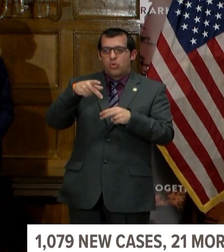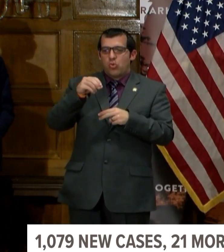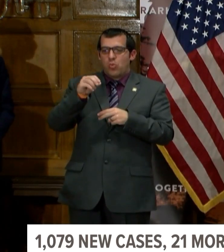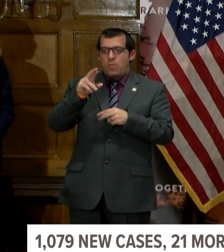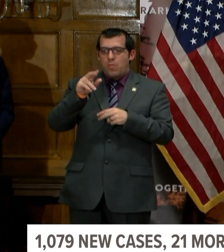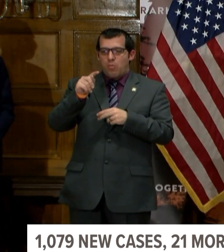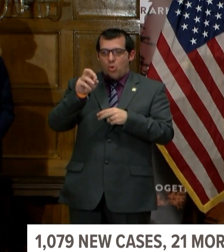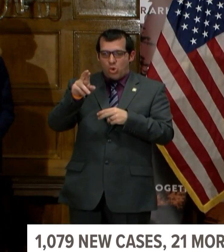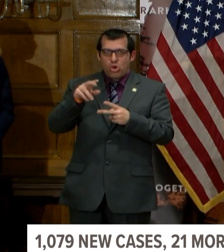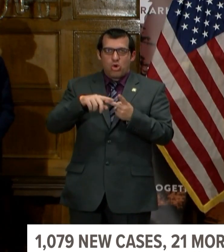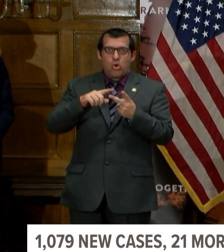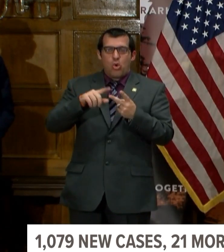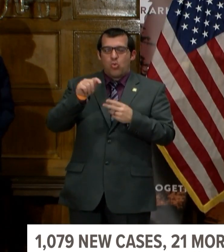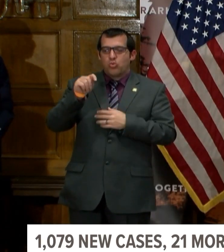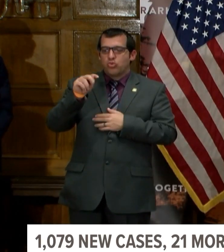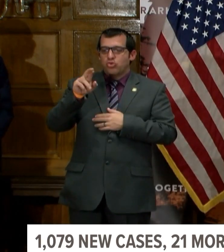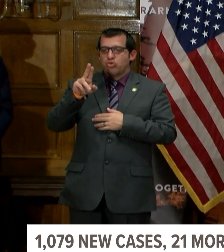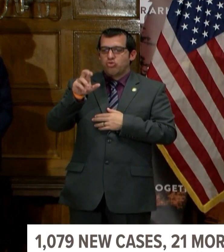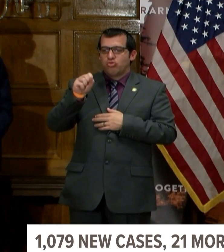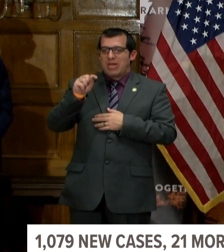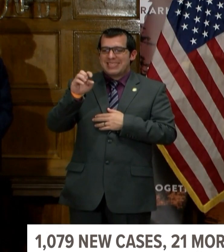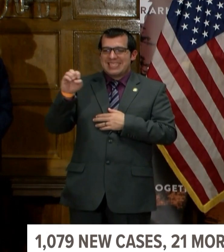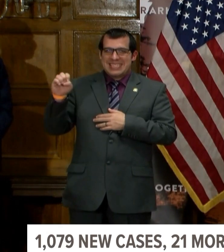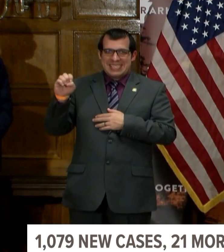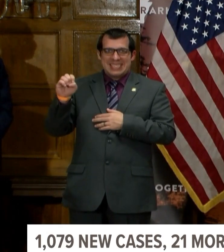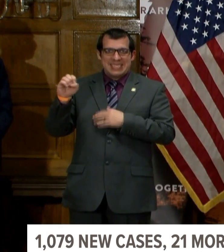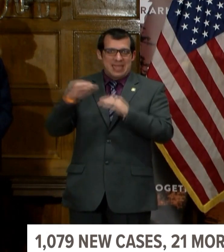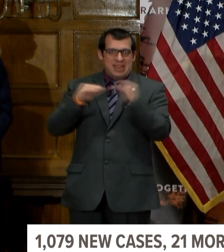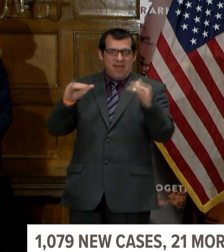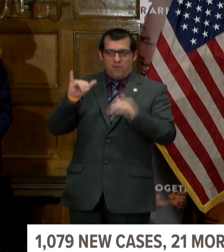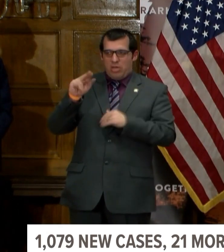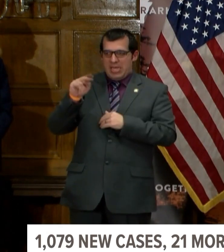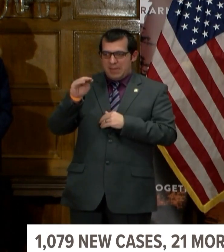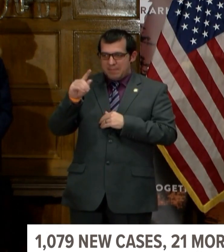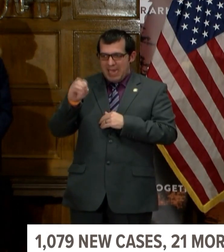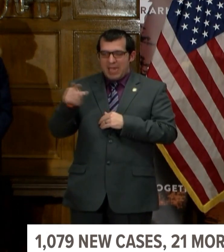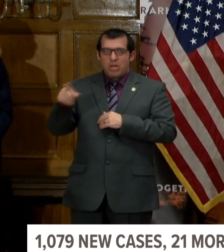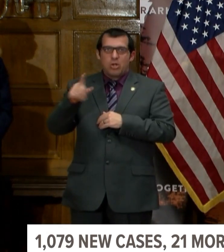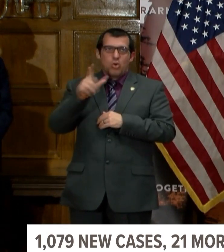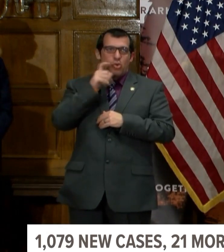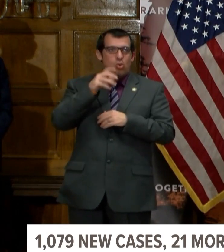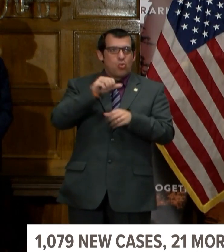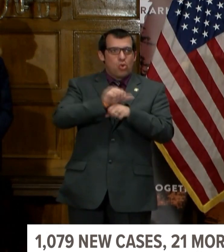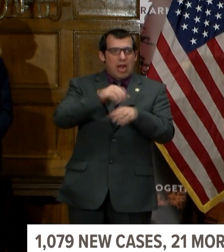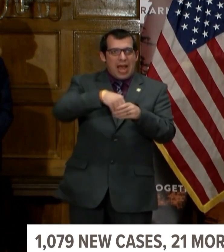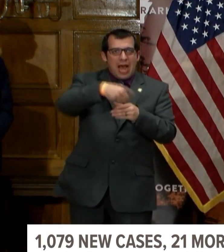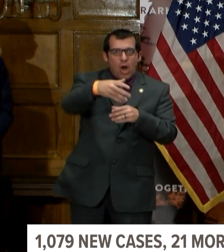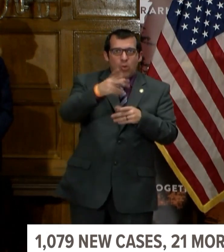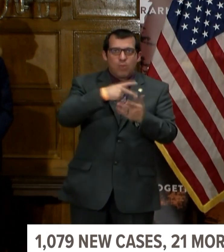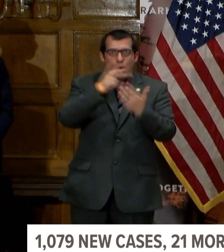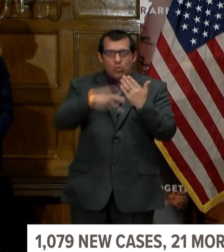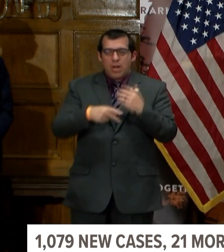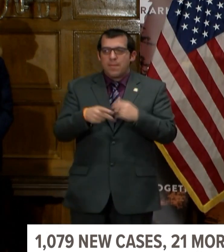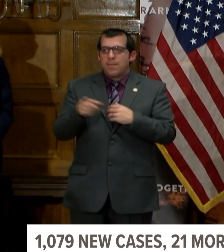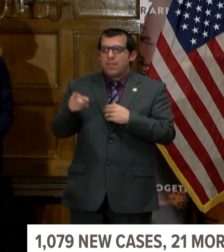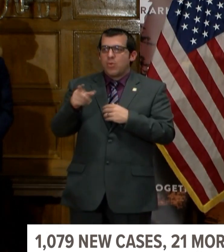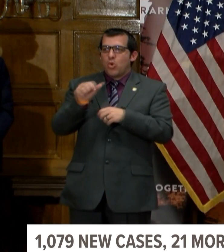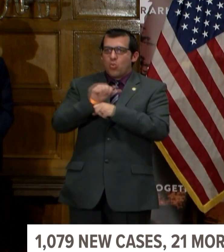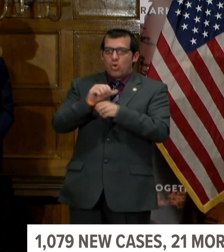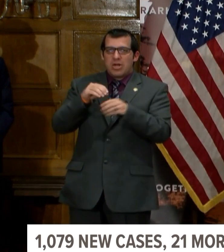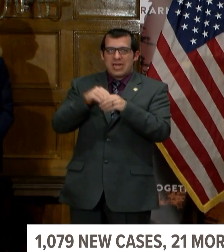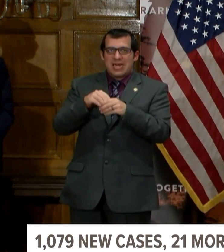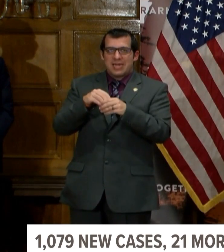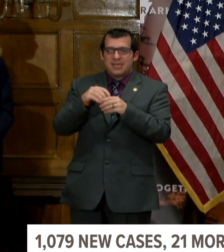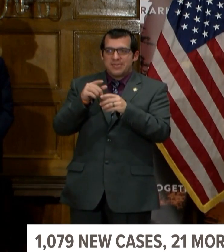or trustee-level inmates, inmates assigned to our work release programs, inmates assigned to our correctional industries